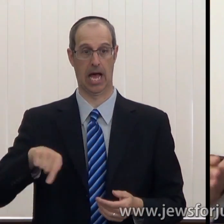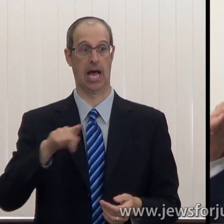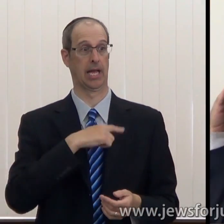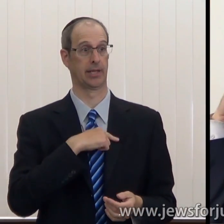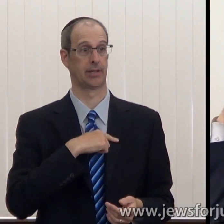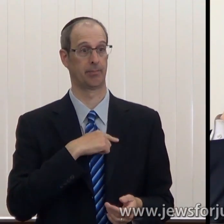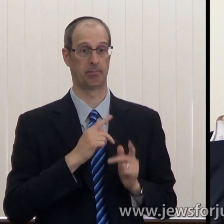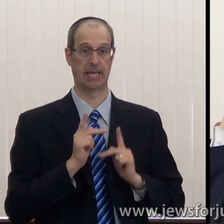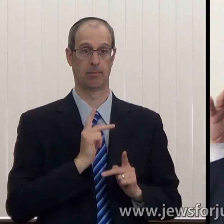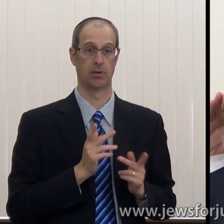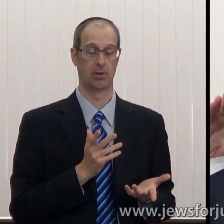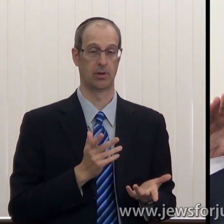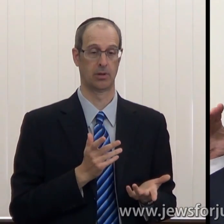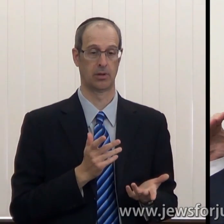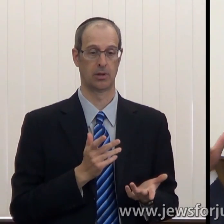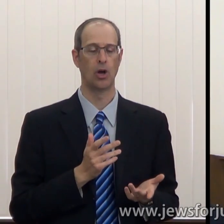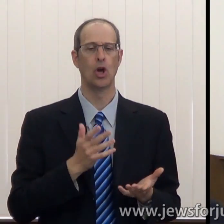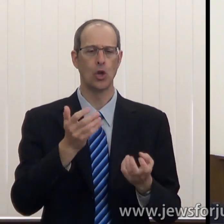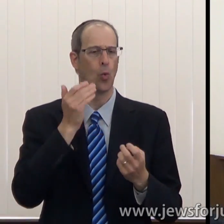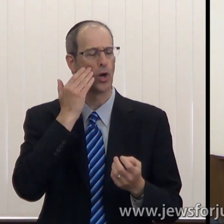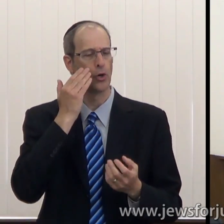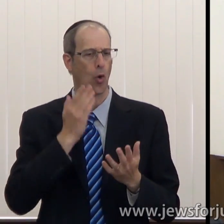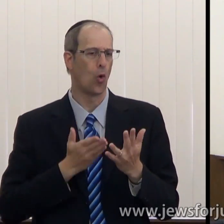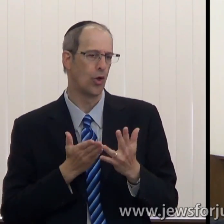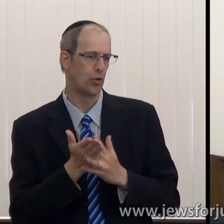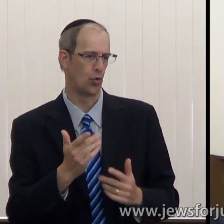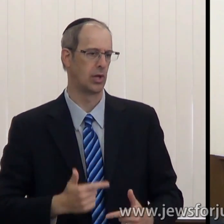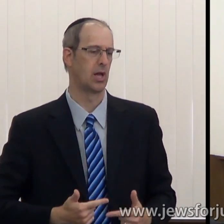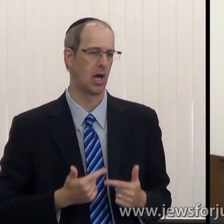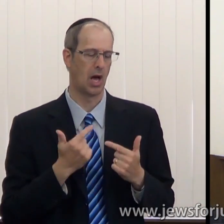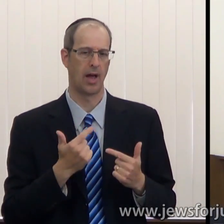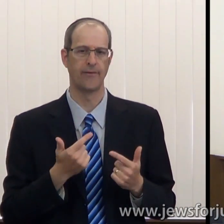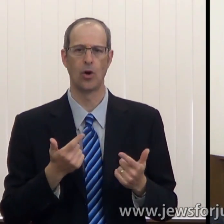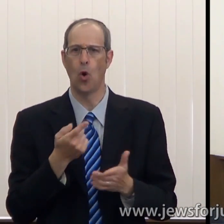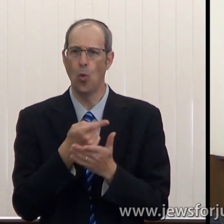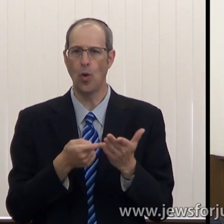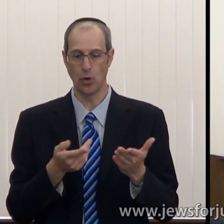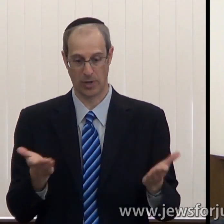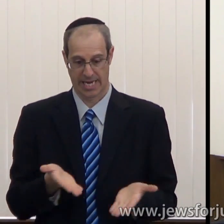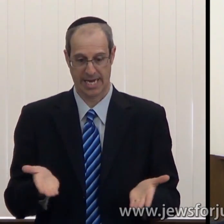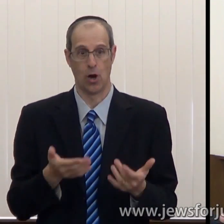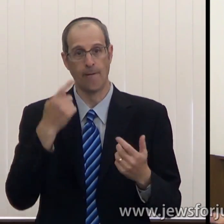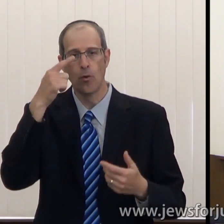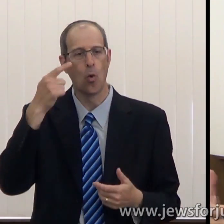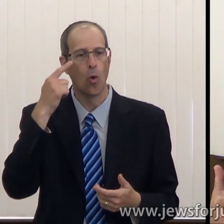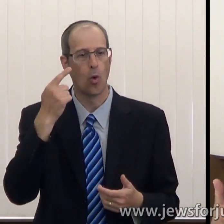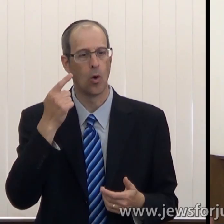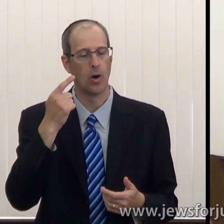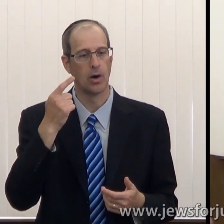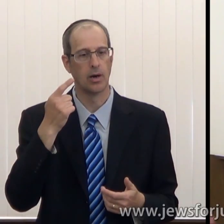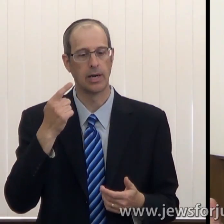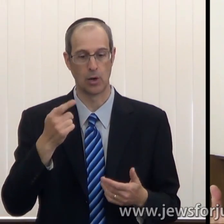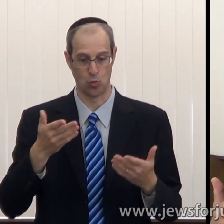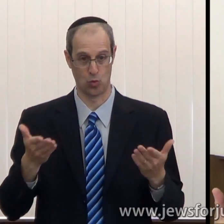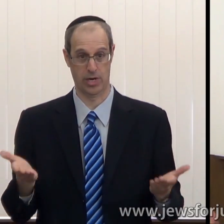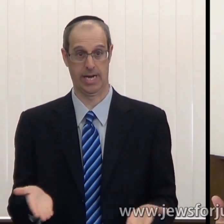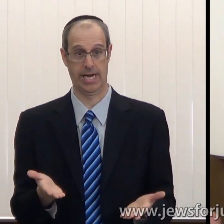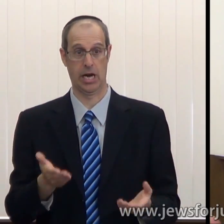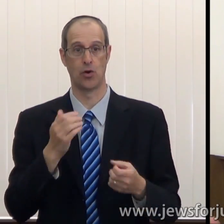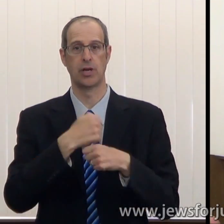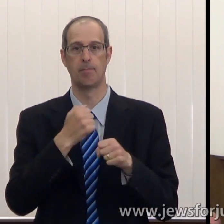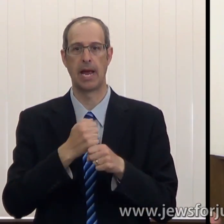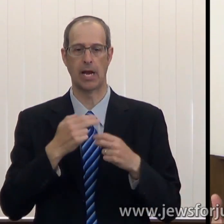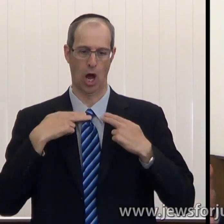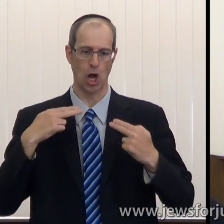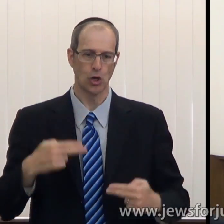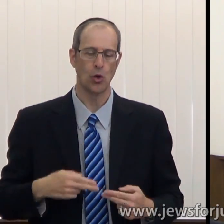if we want to know, as we're going through life, what are we here to do? We're here to make a human being.